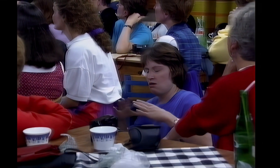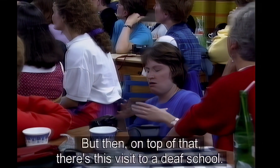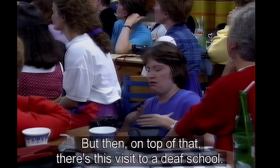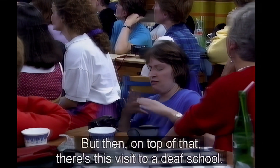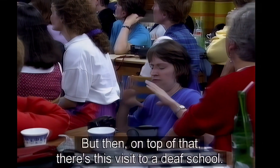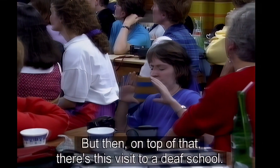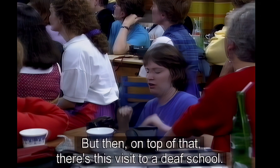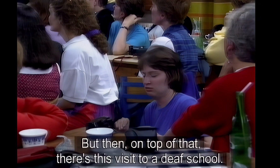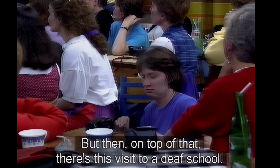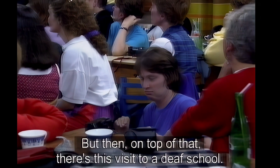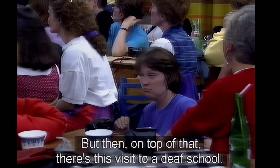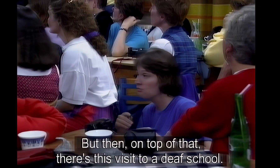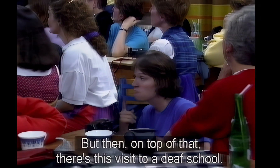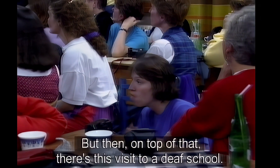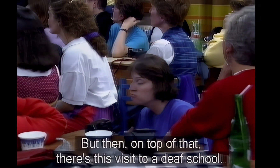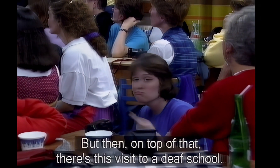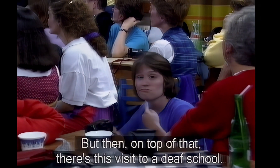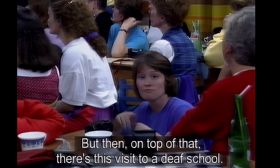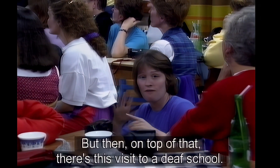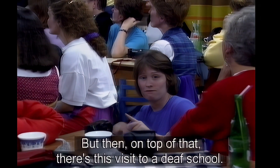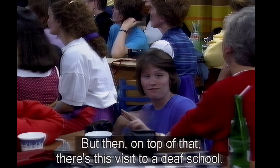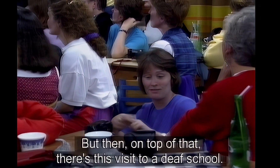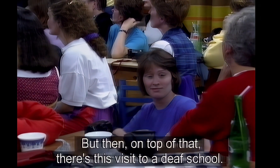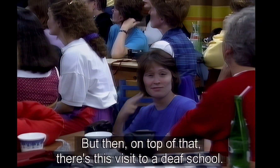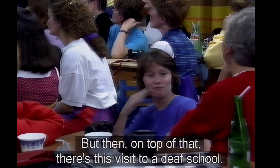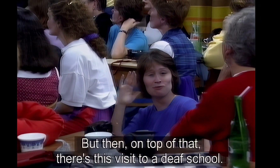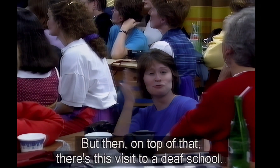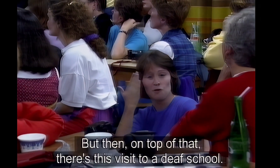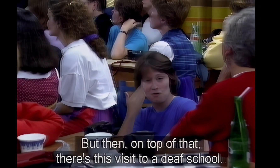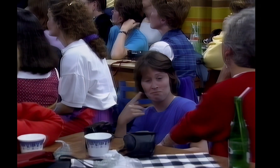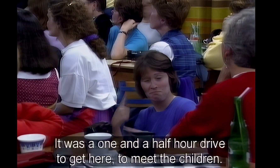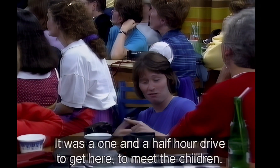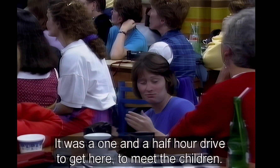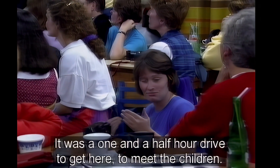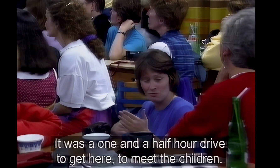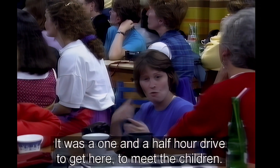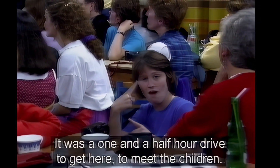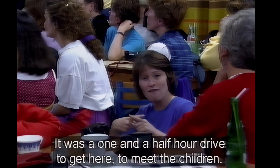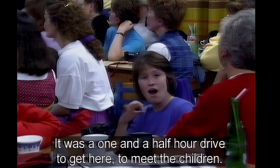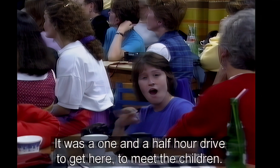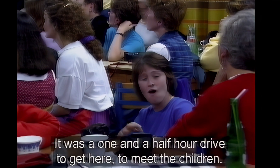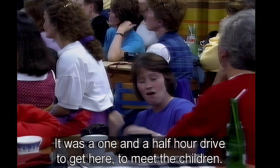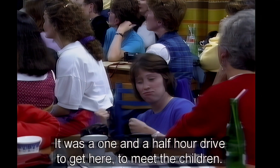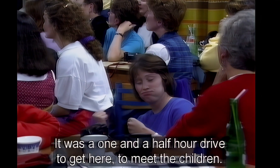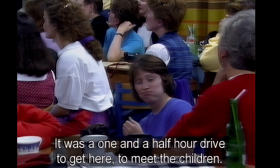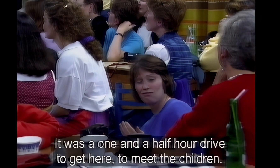then on top of that, there's this visit to a deaf school. It was 1.5-hour drive to get here, so we could meet all the children.